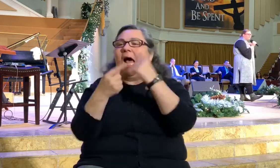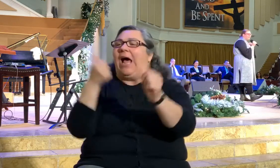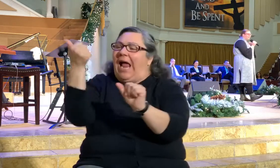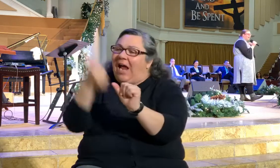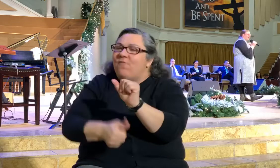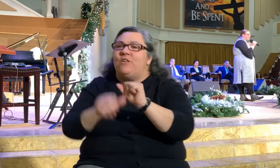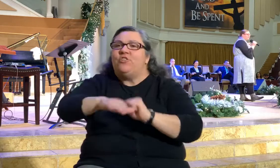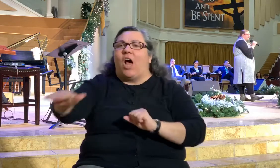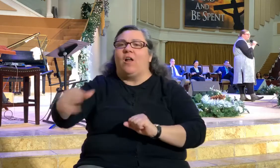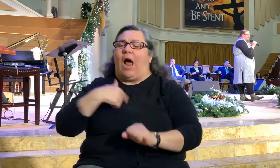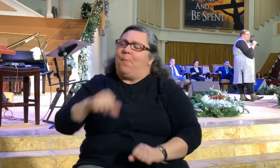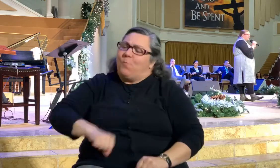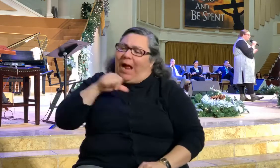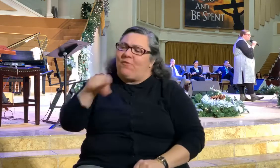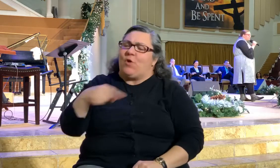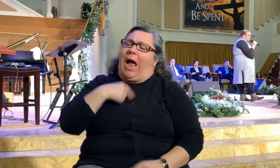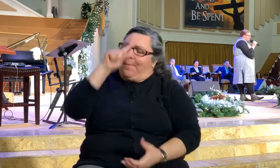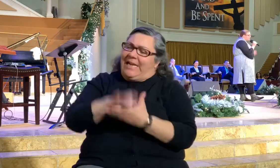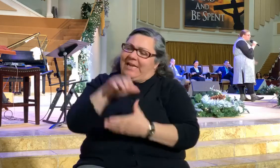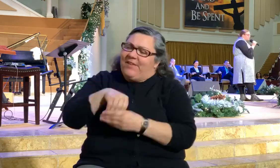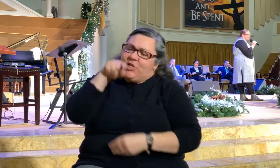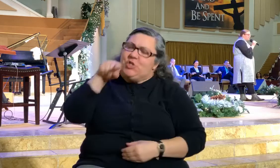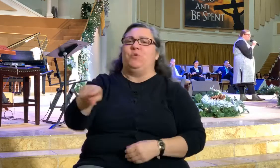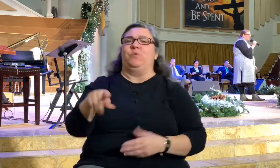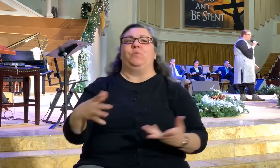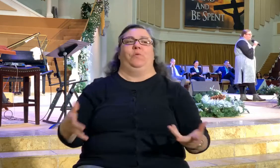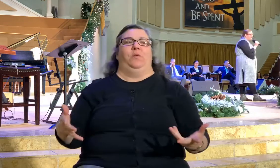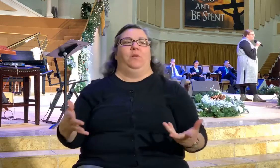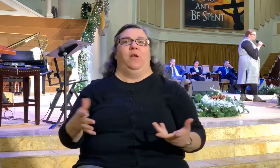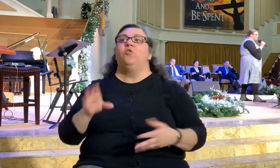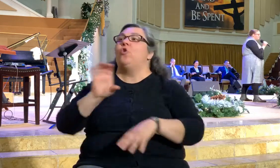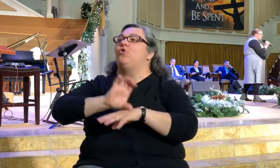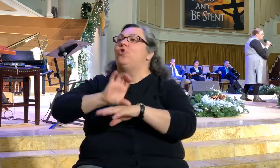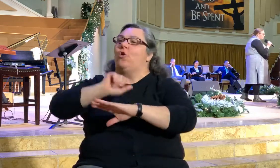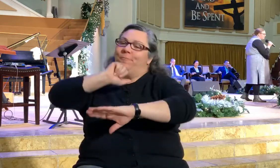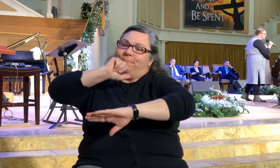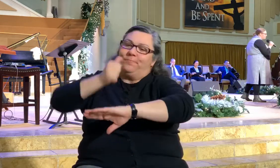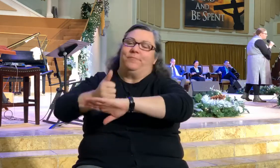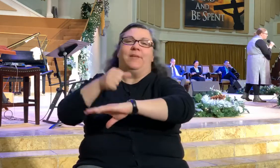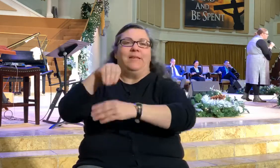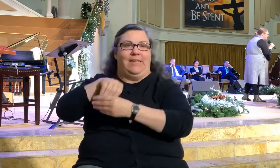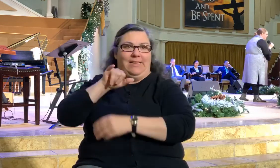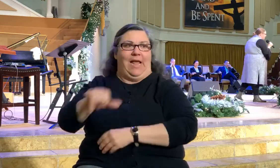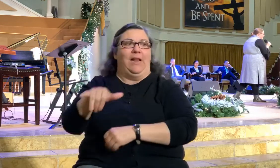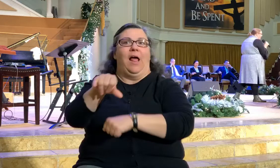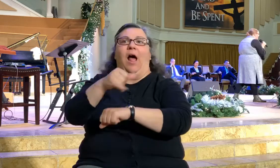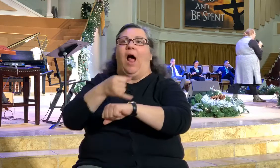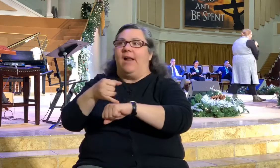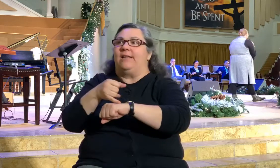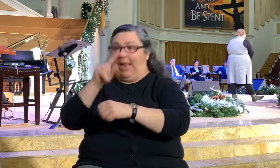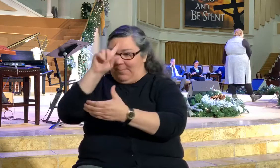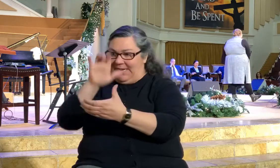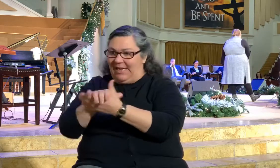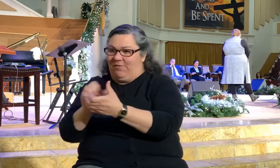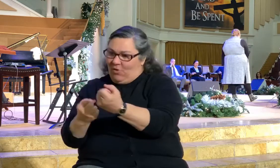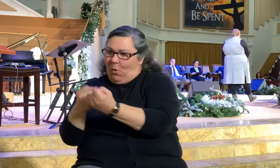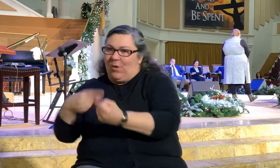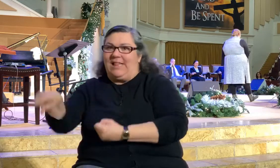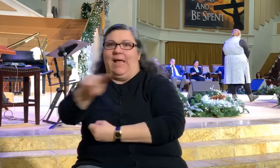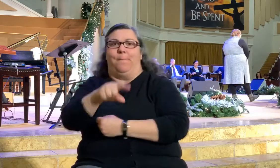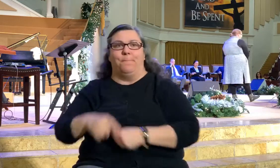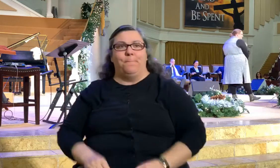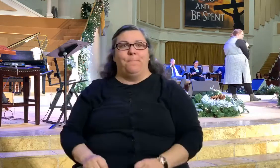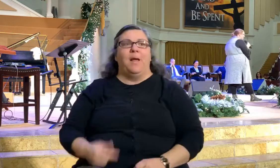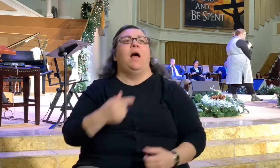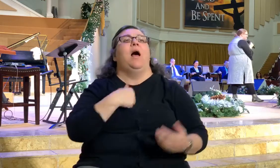of them and that I believed in them, and there was a church on that island. So believed in them. I am so thankful for Brother and